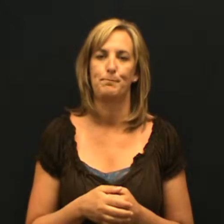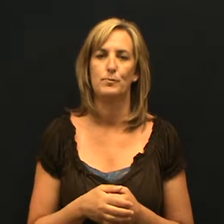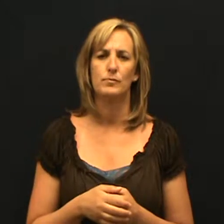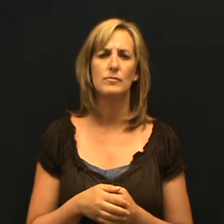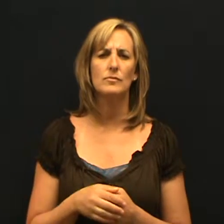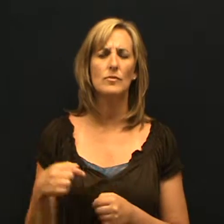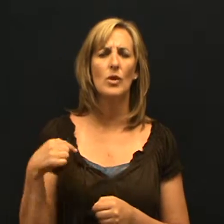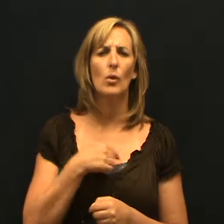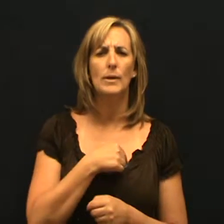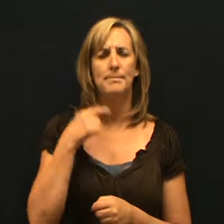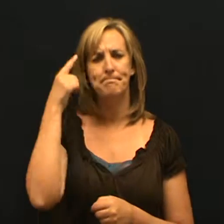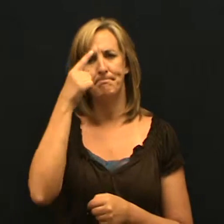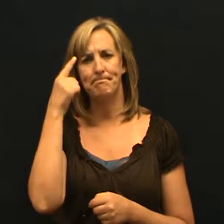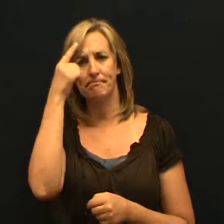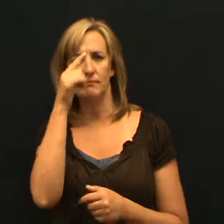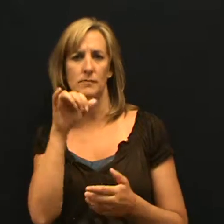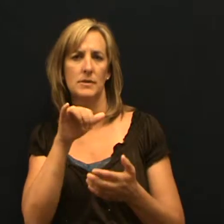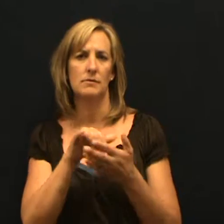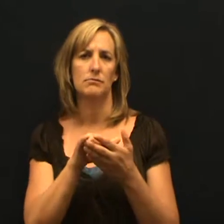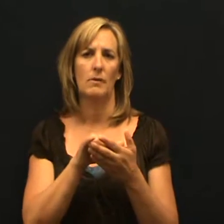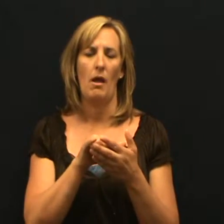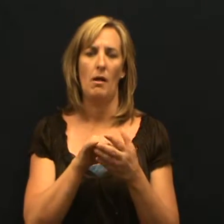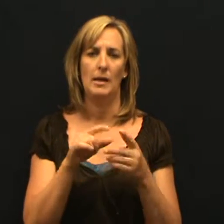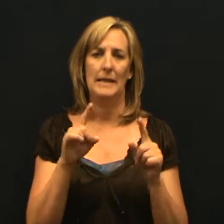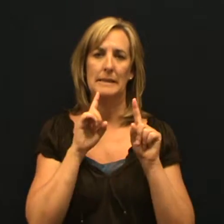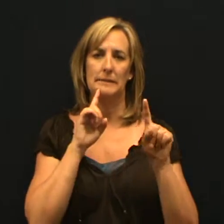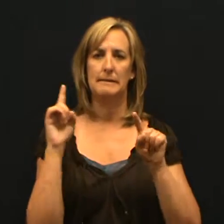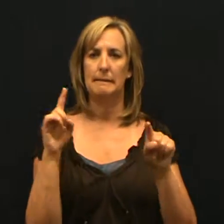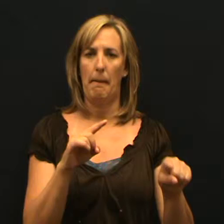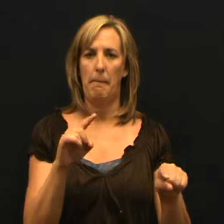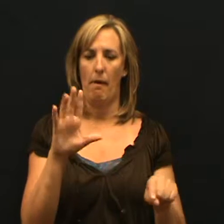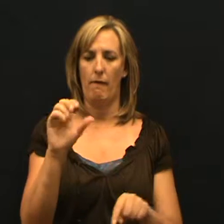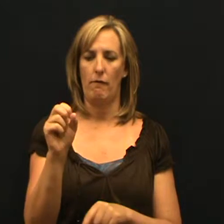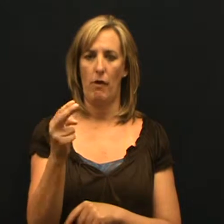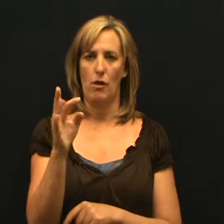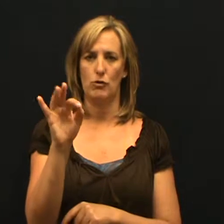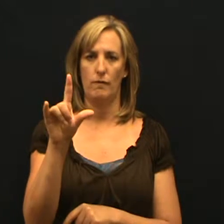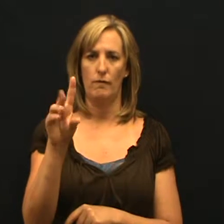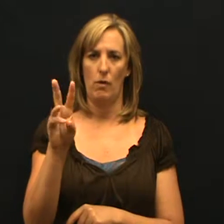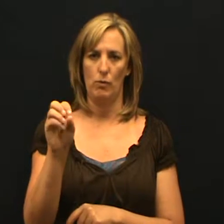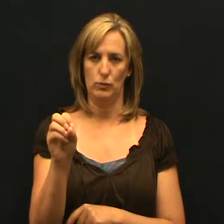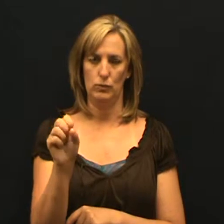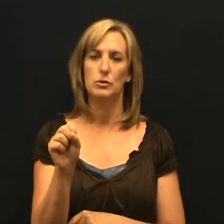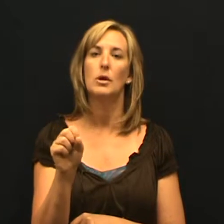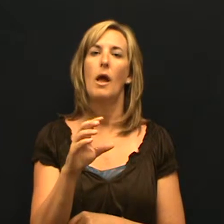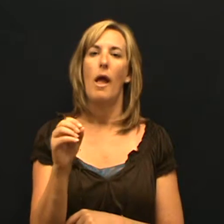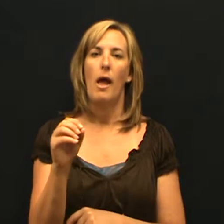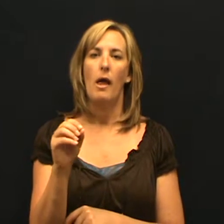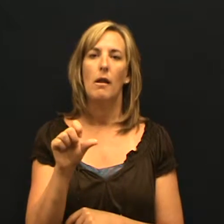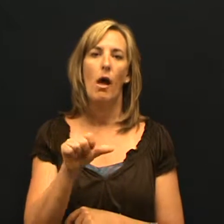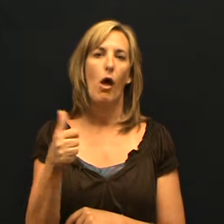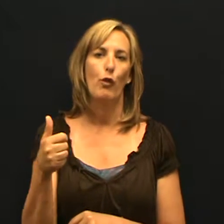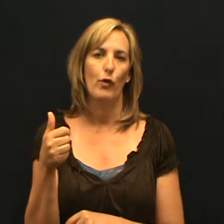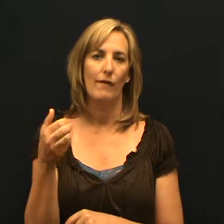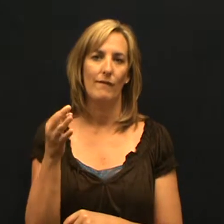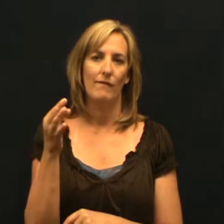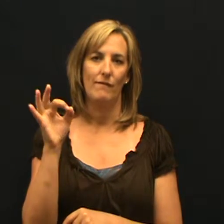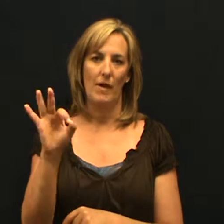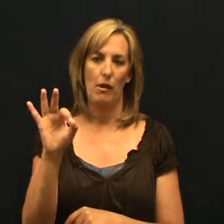statement of cash flows, it'll be helpful to think of the other 3 financial statements, and also that those financial statements are prepared on the